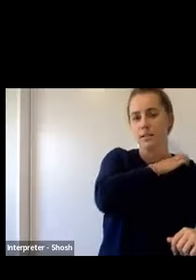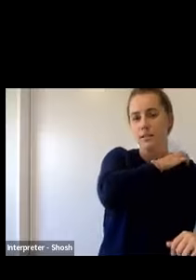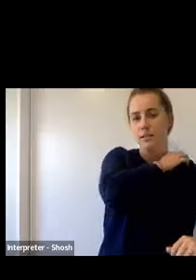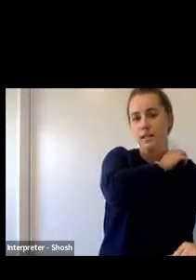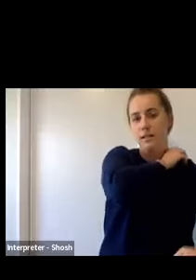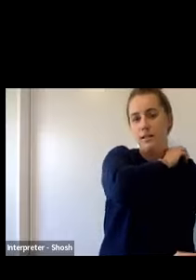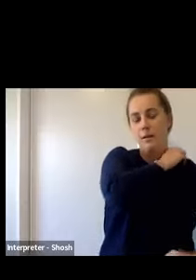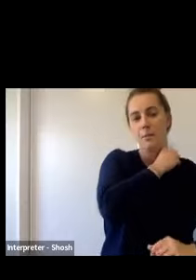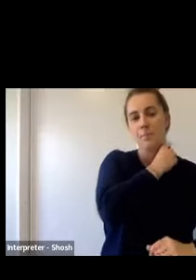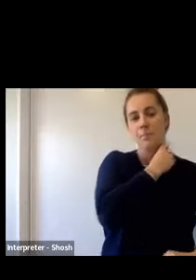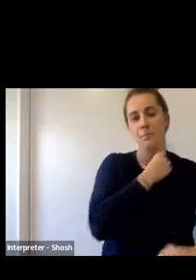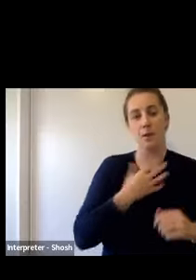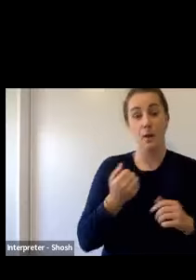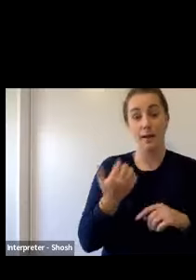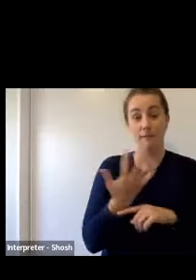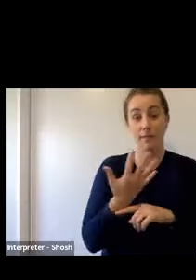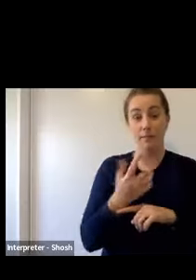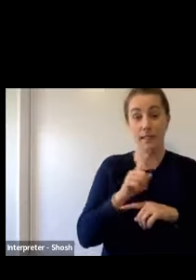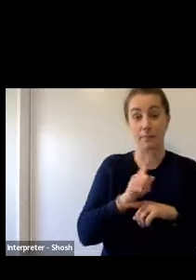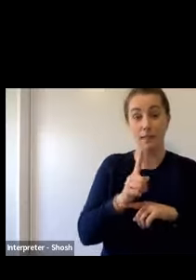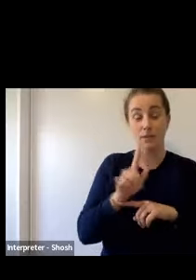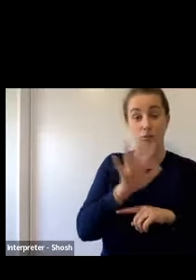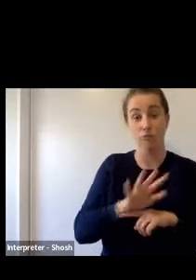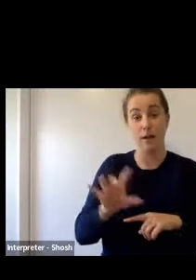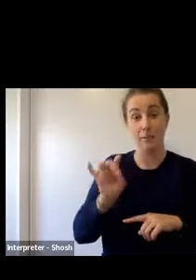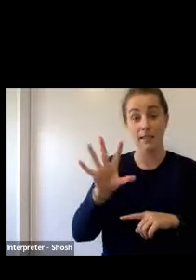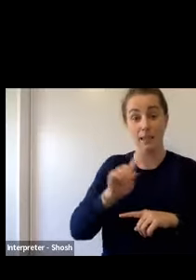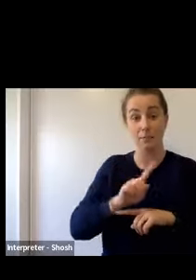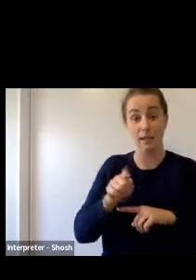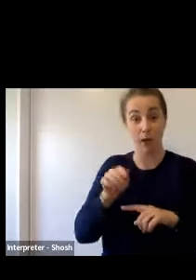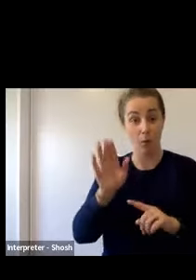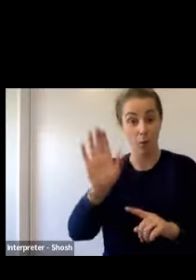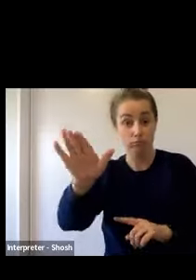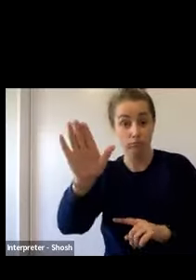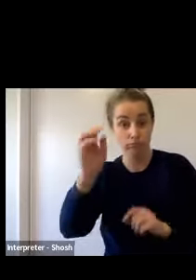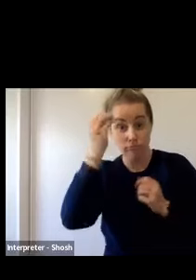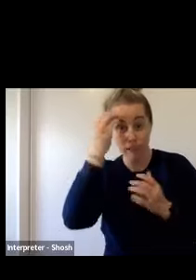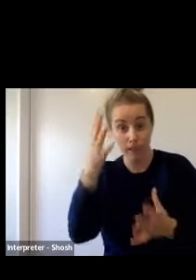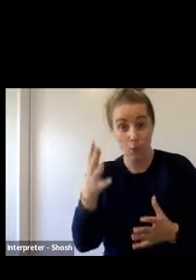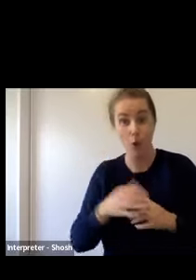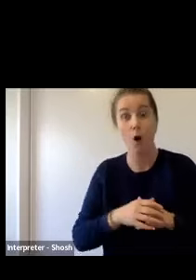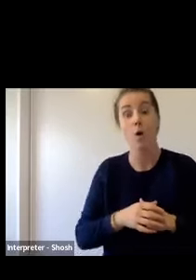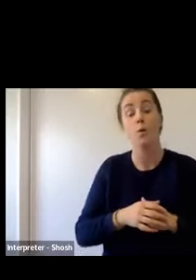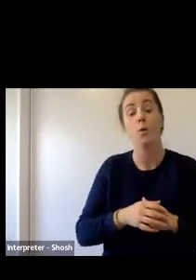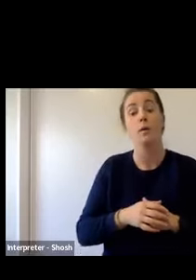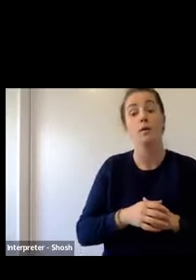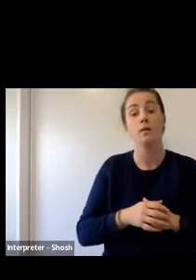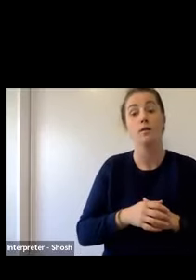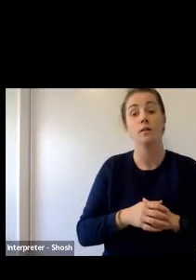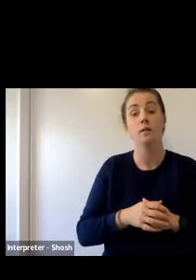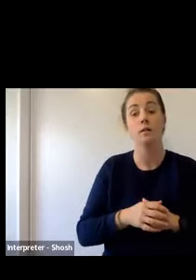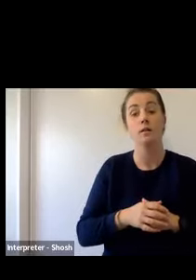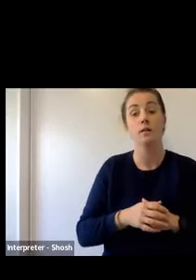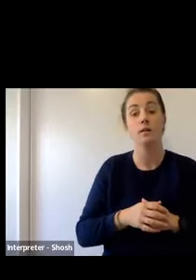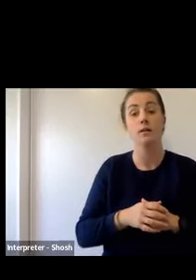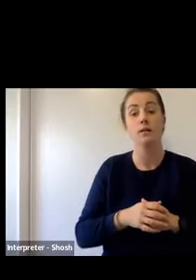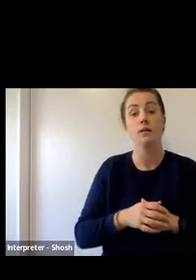with you. So at about 10 minutes, I'll give you a wave, let you know that